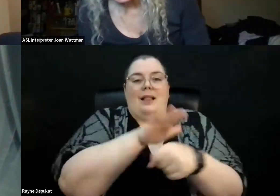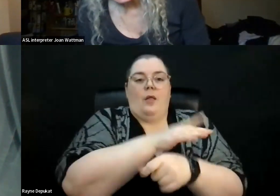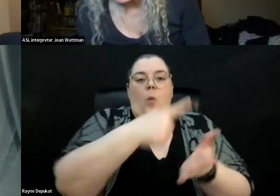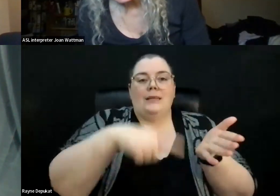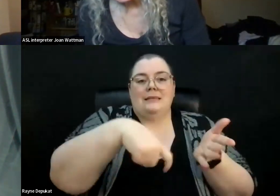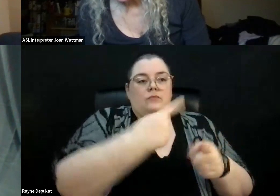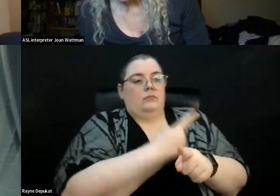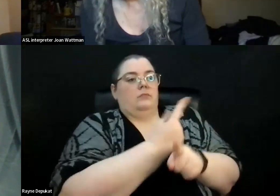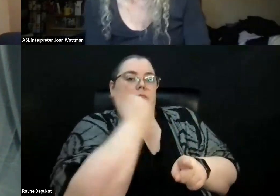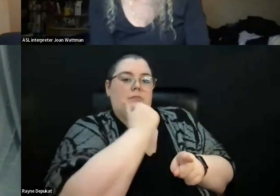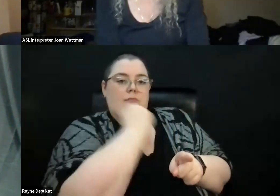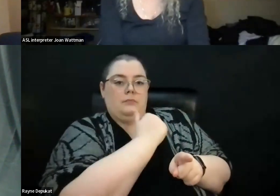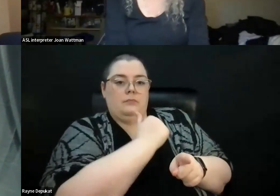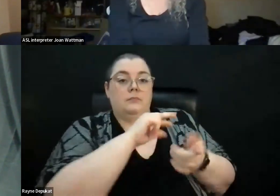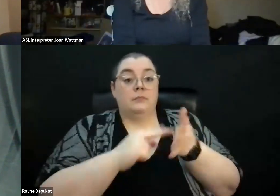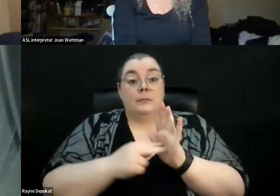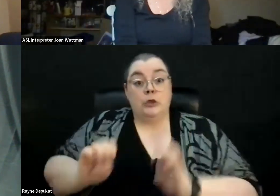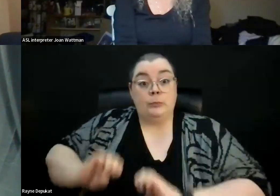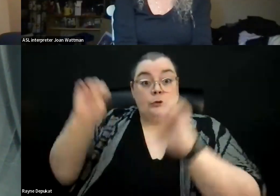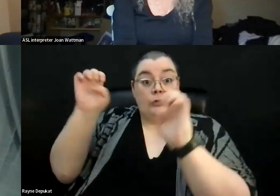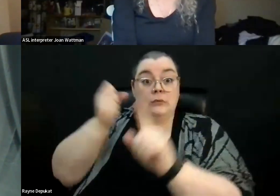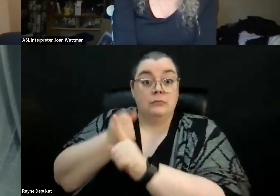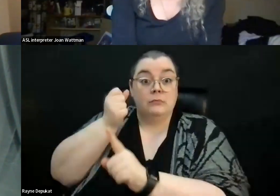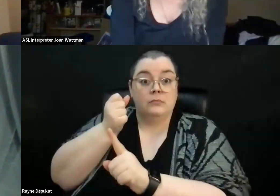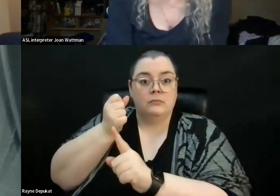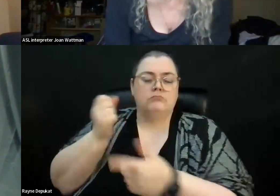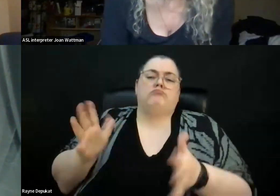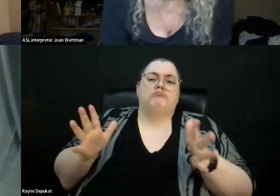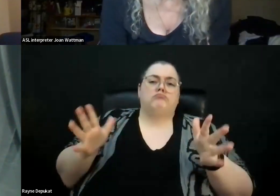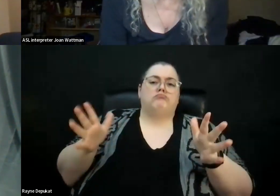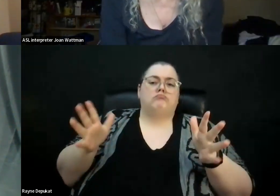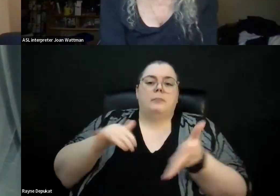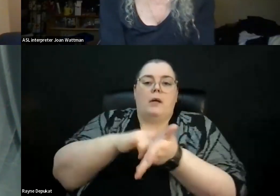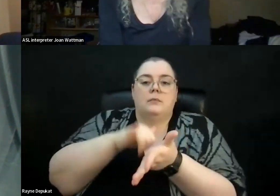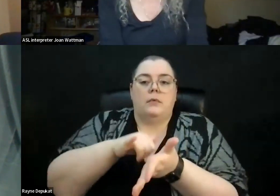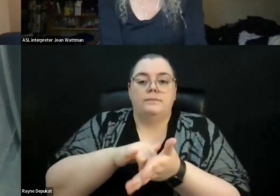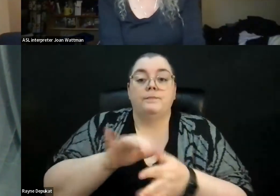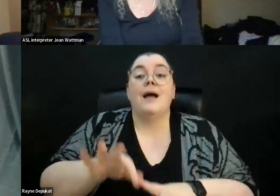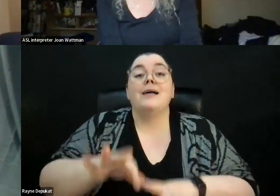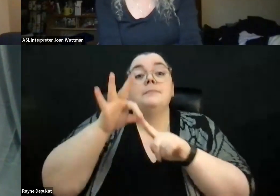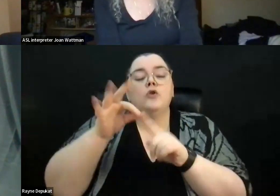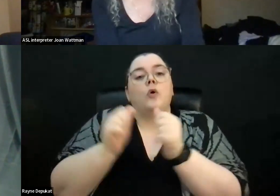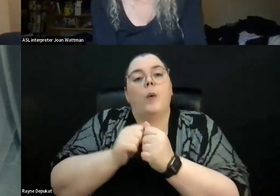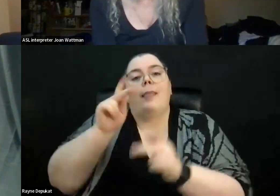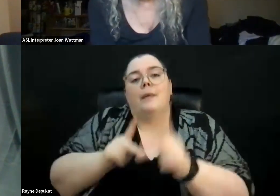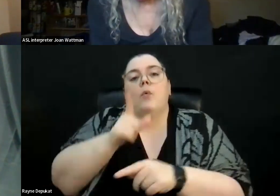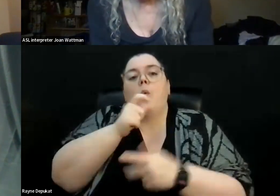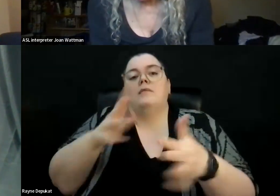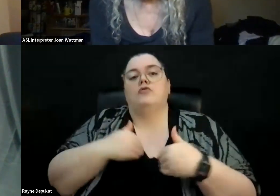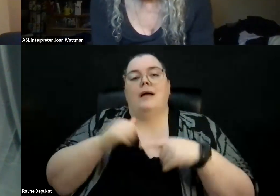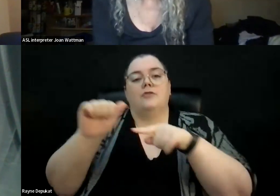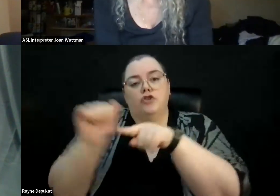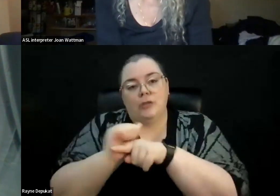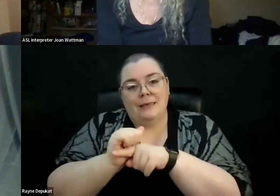And that means we cannot fill our regular assignments, never mind an emergency last minute